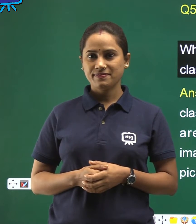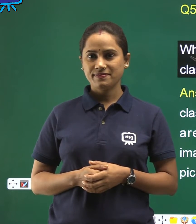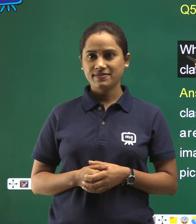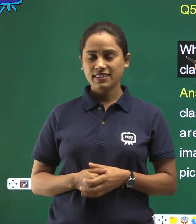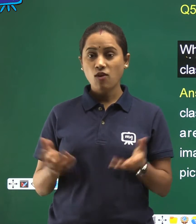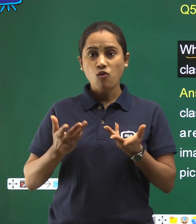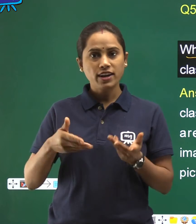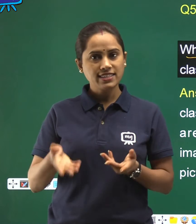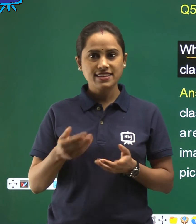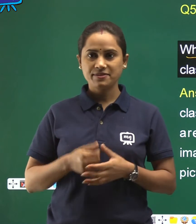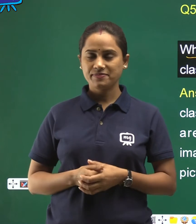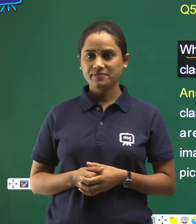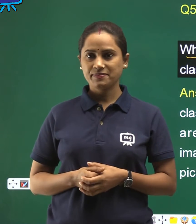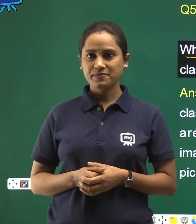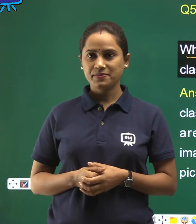What is the